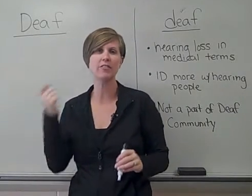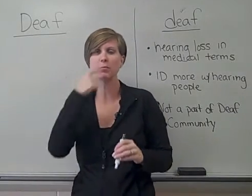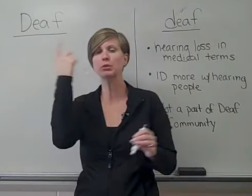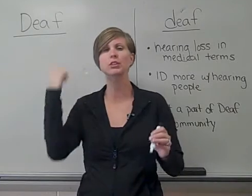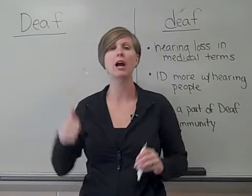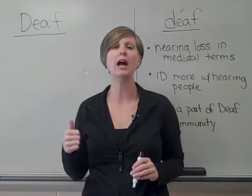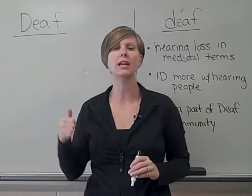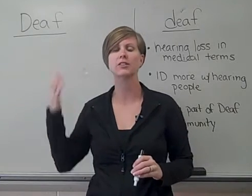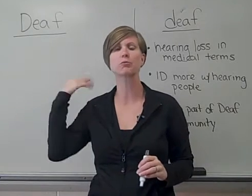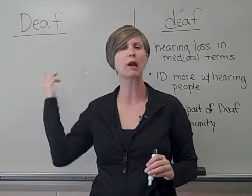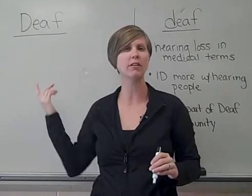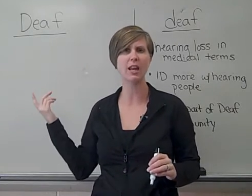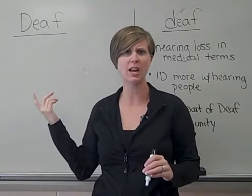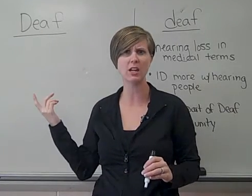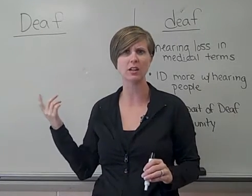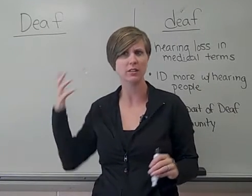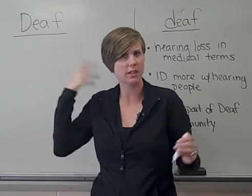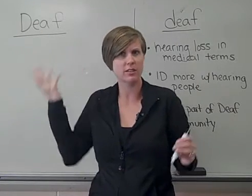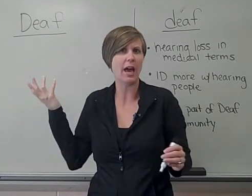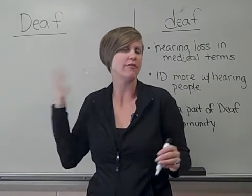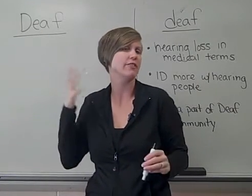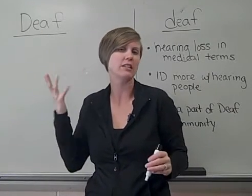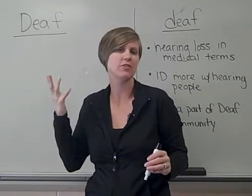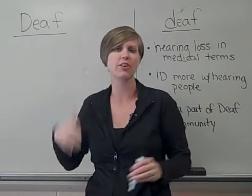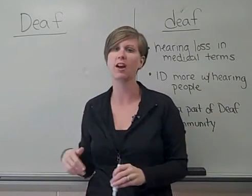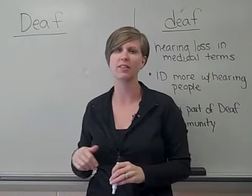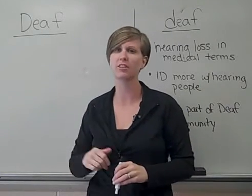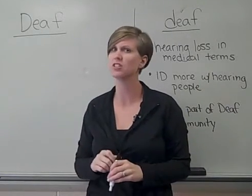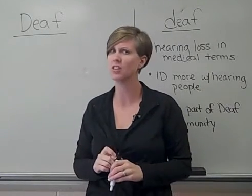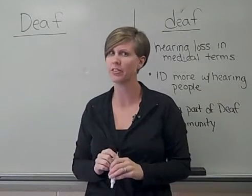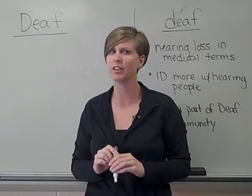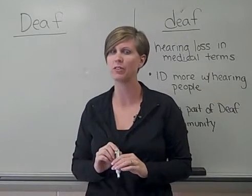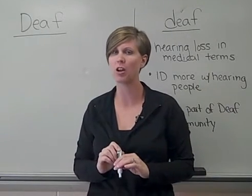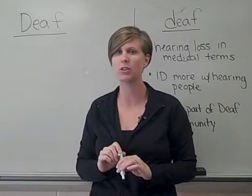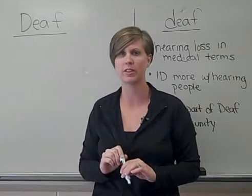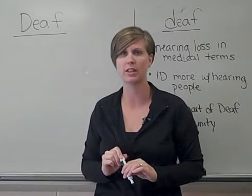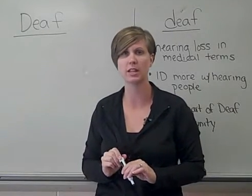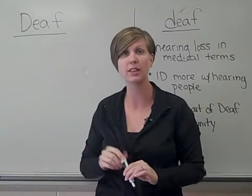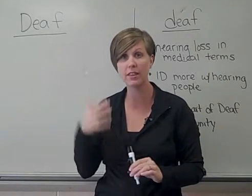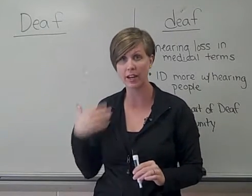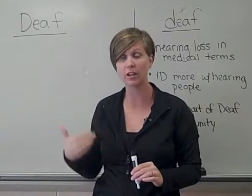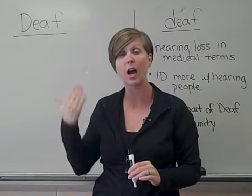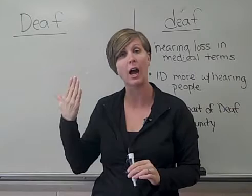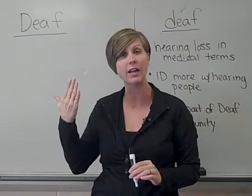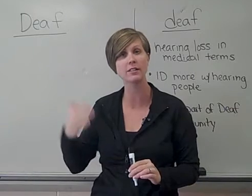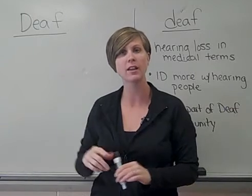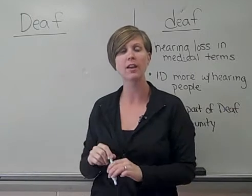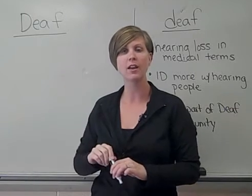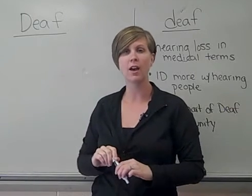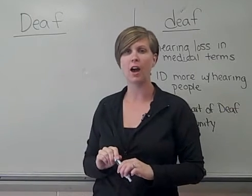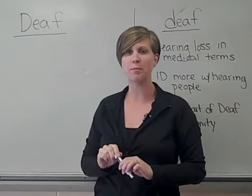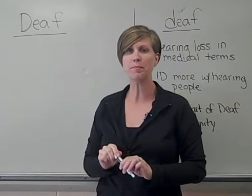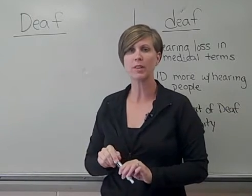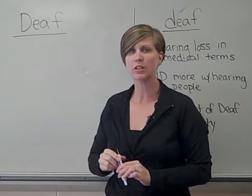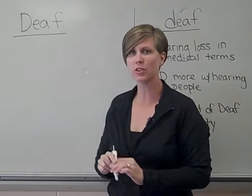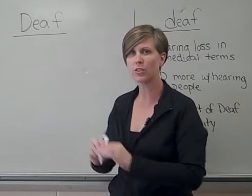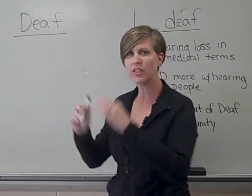having blue eyes or brown hair. They're deaf. That's fine. There's nothing wrong with it in their eyes. So